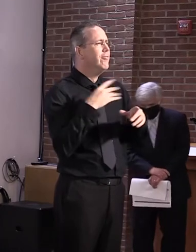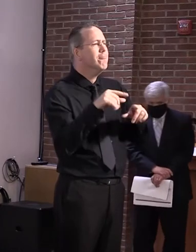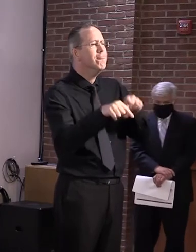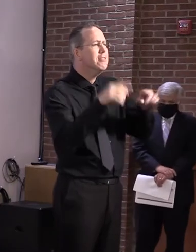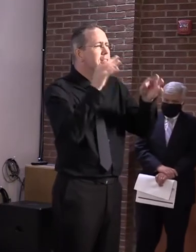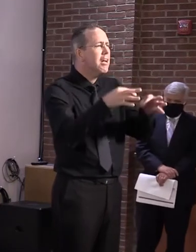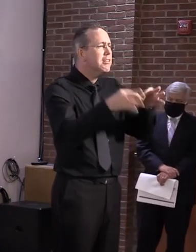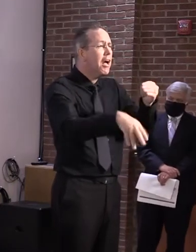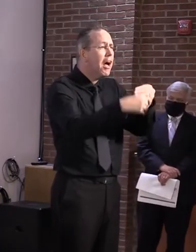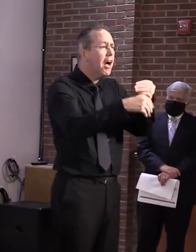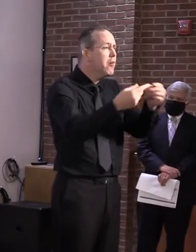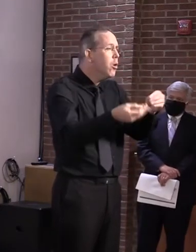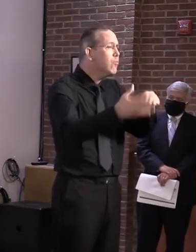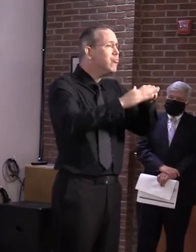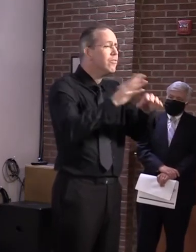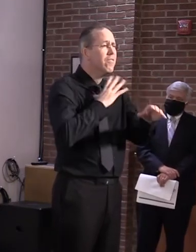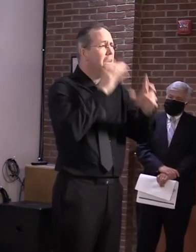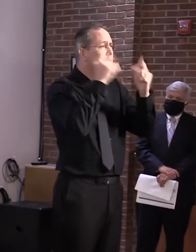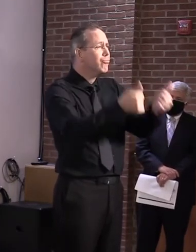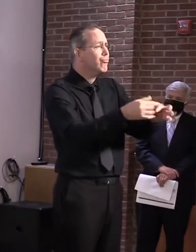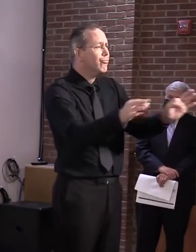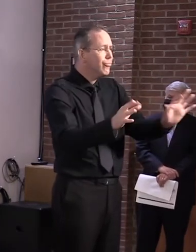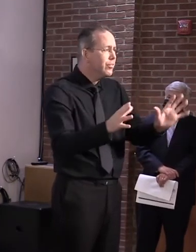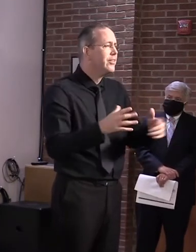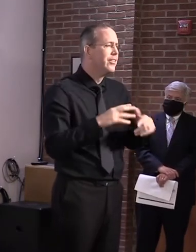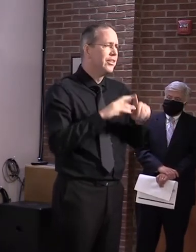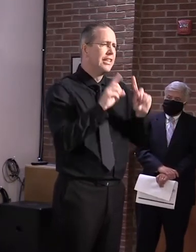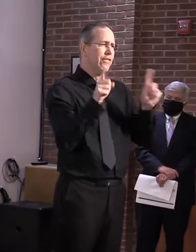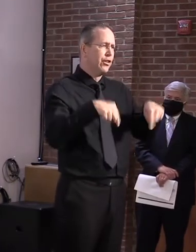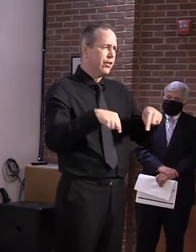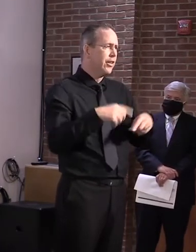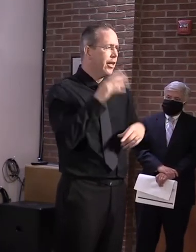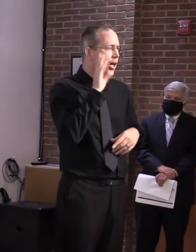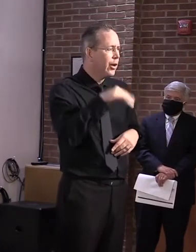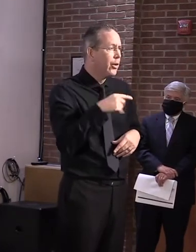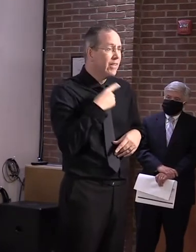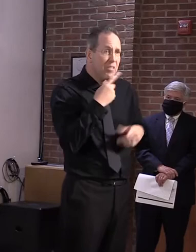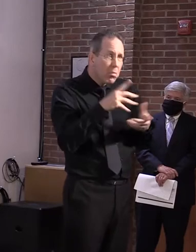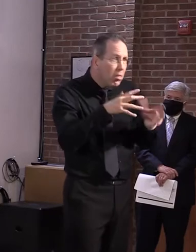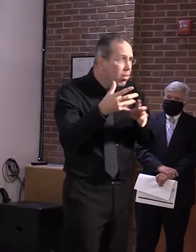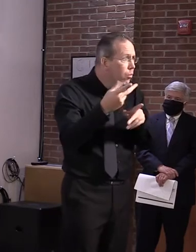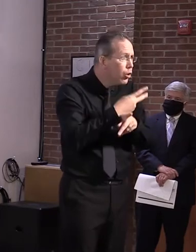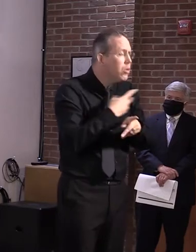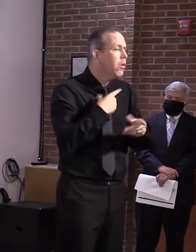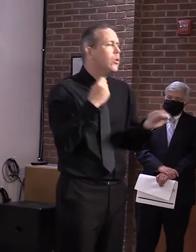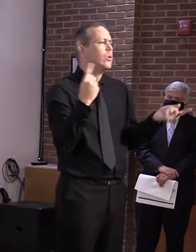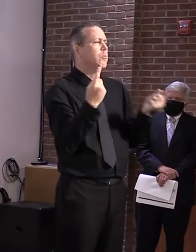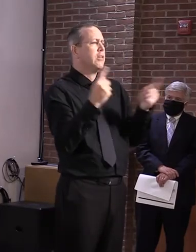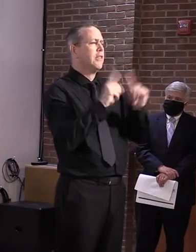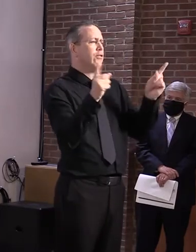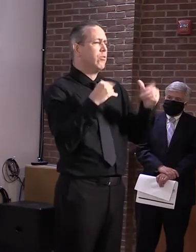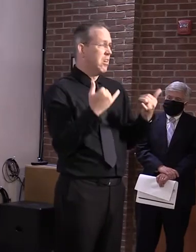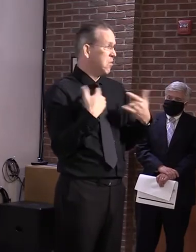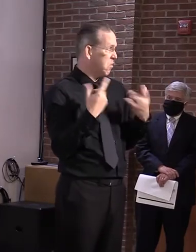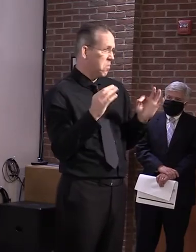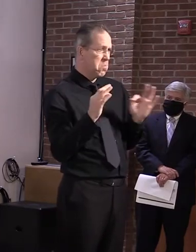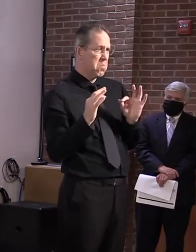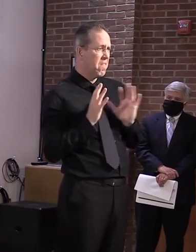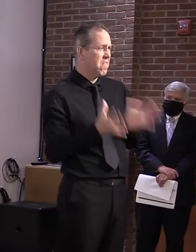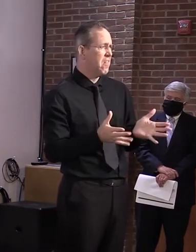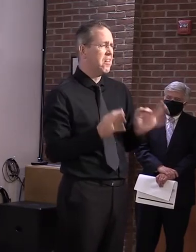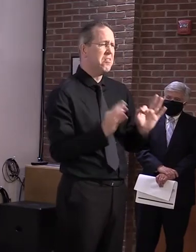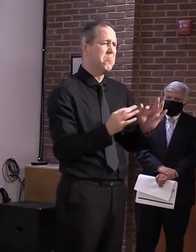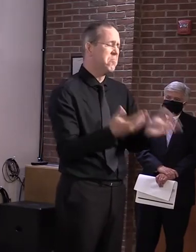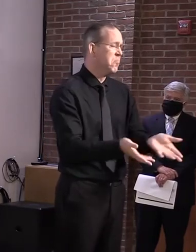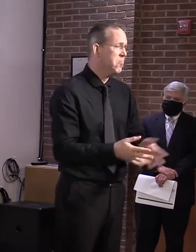But again, people are being treated differently. If they're being mandatory at college campuses and other places, but not